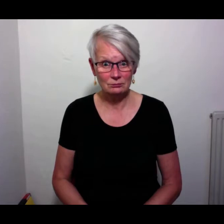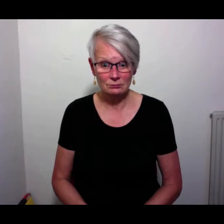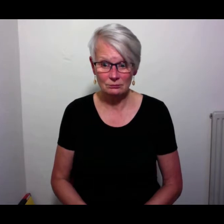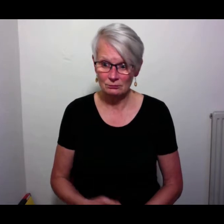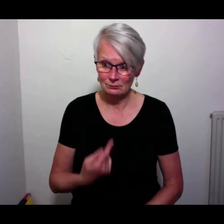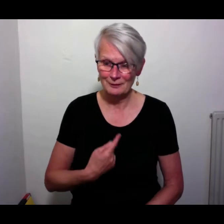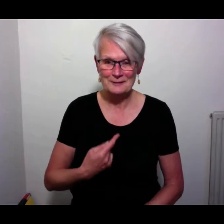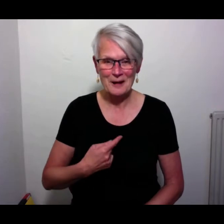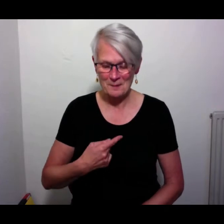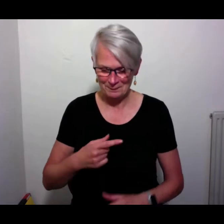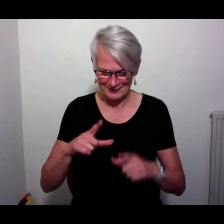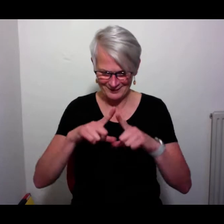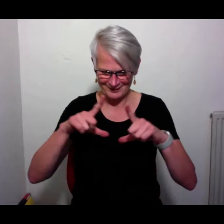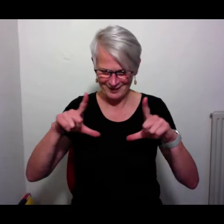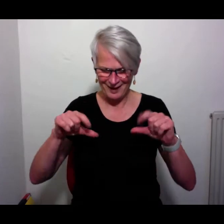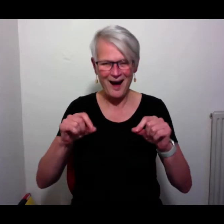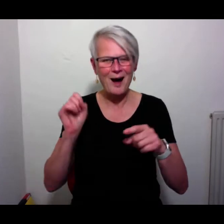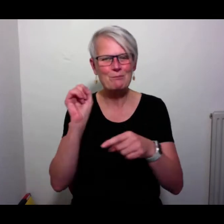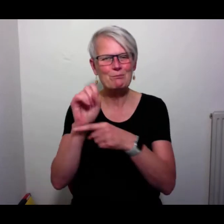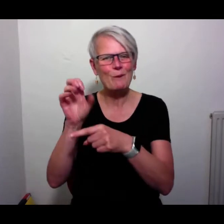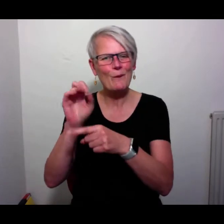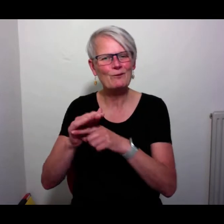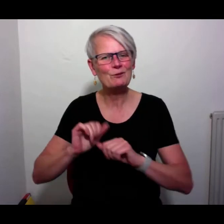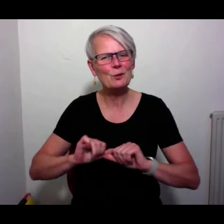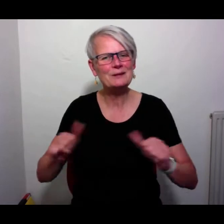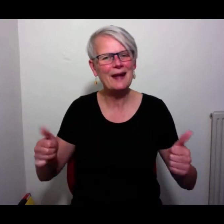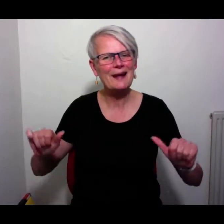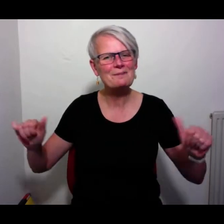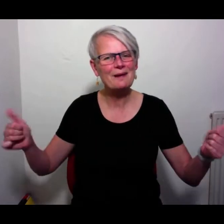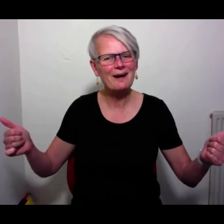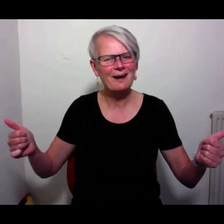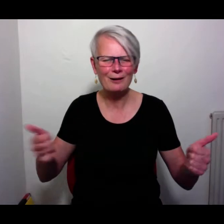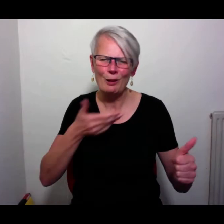I've been doing these postcards for the neighbours. Nice, aren't